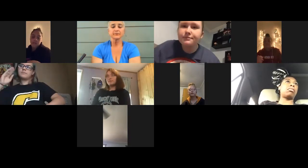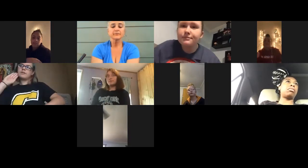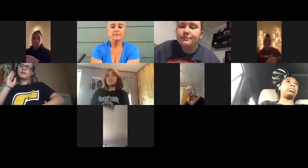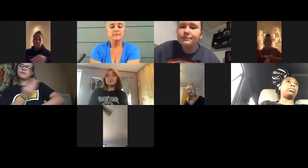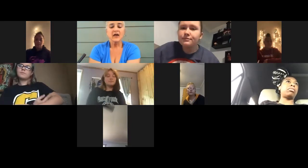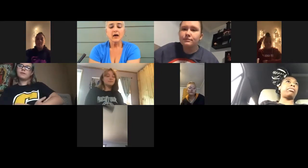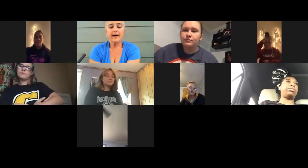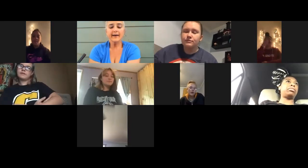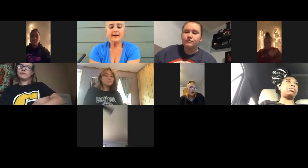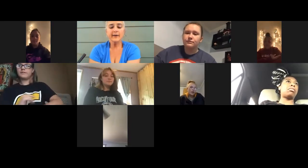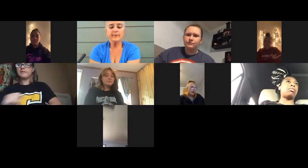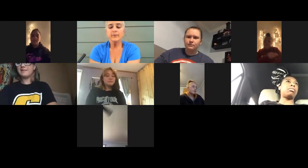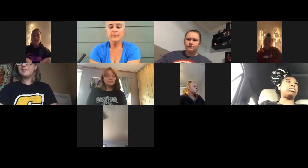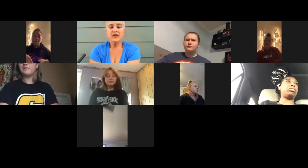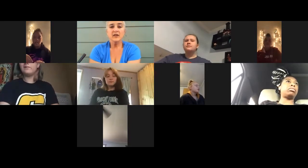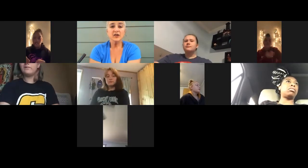son.